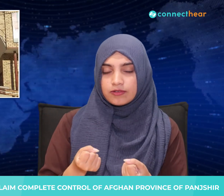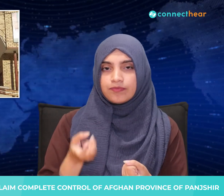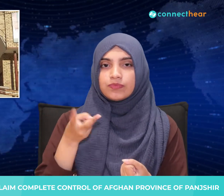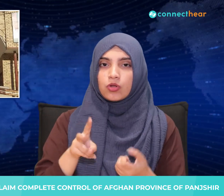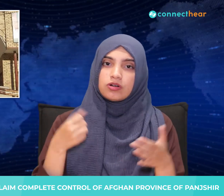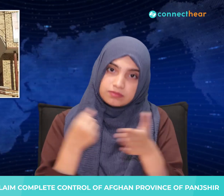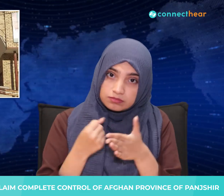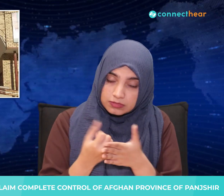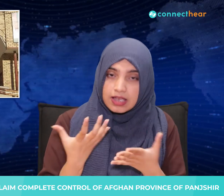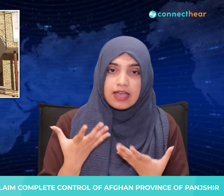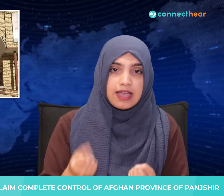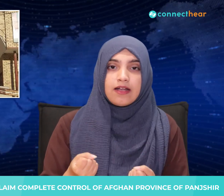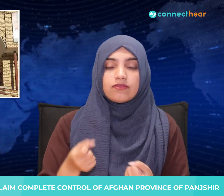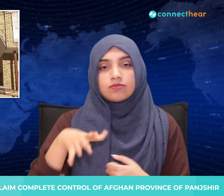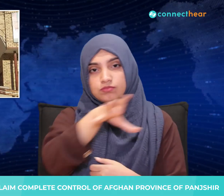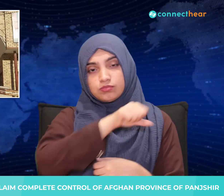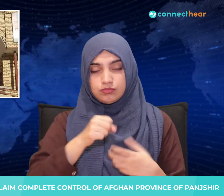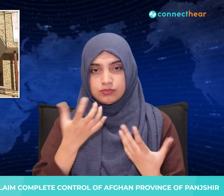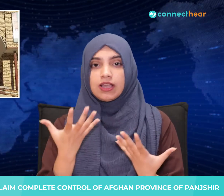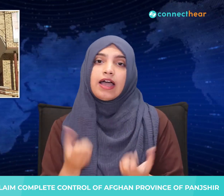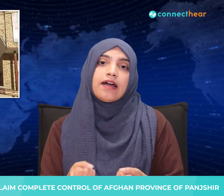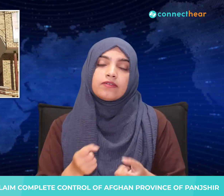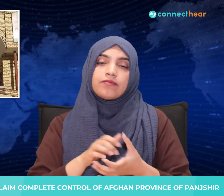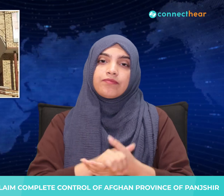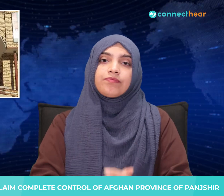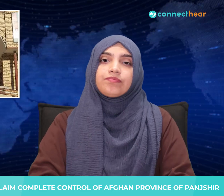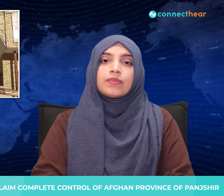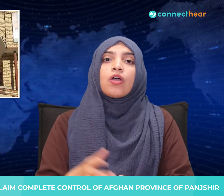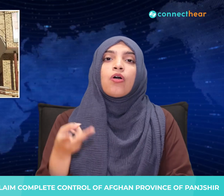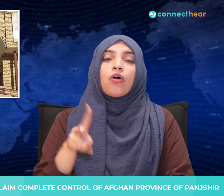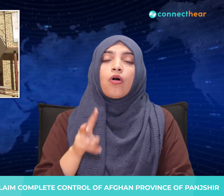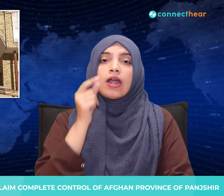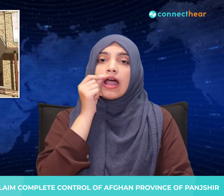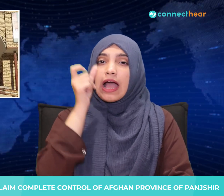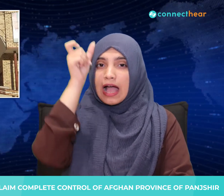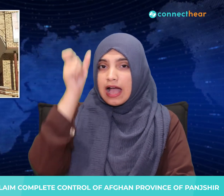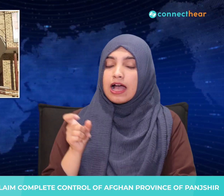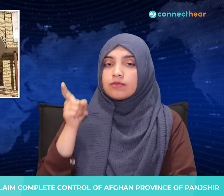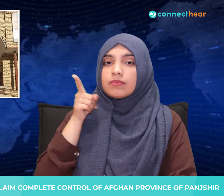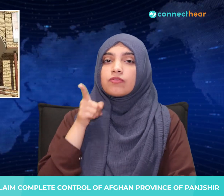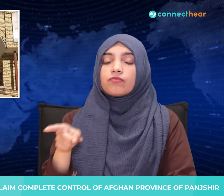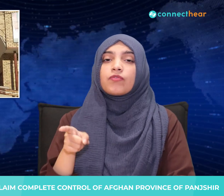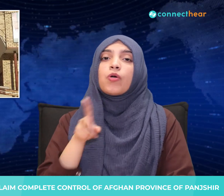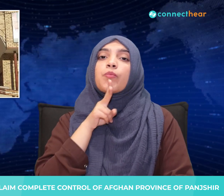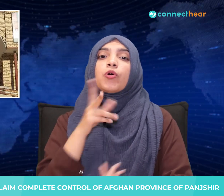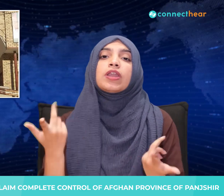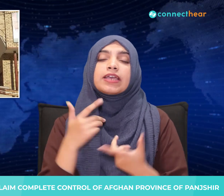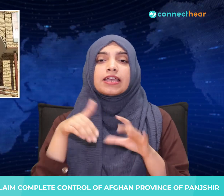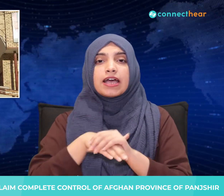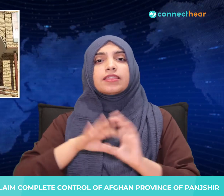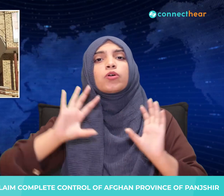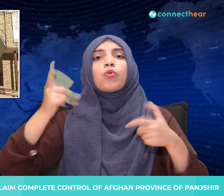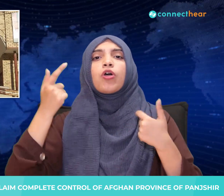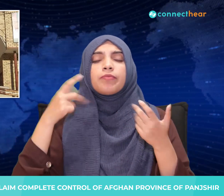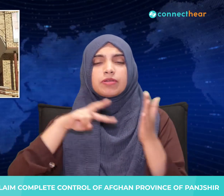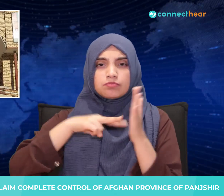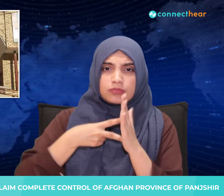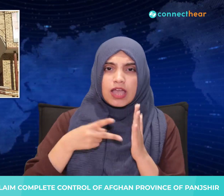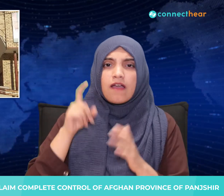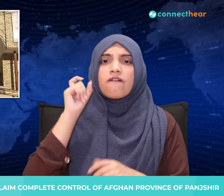Massoud, who leads a force made up of remnants of regular Afghan army and special forces units, as well